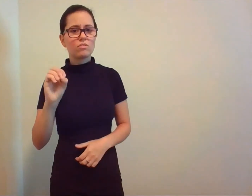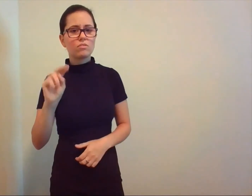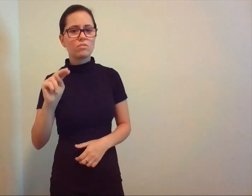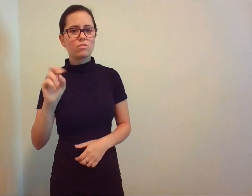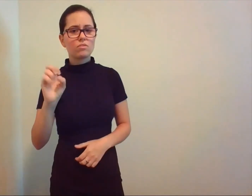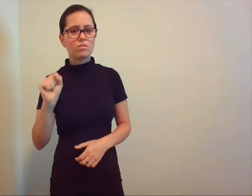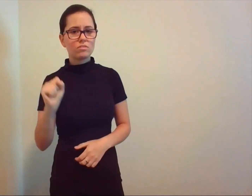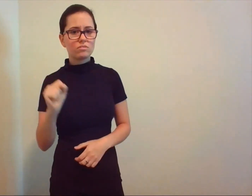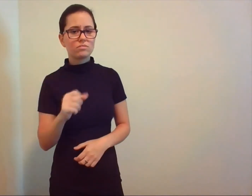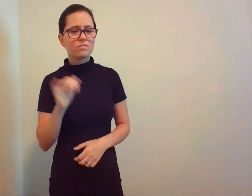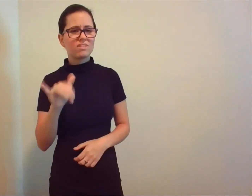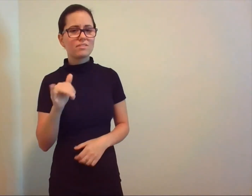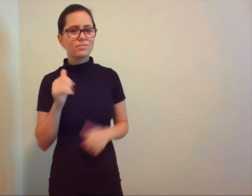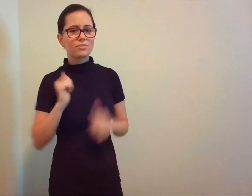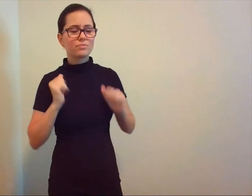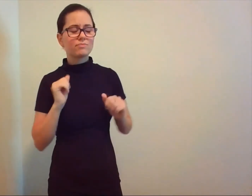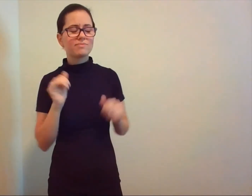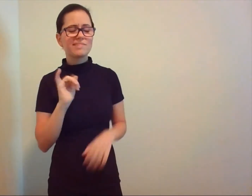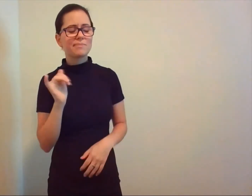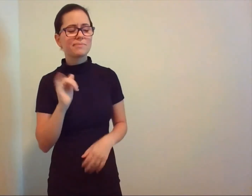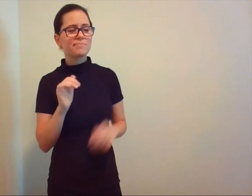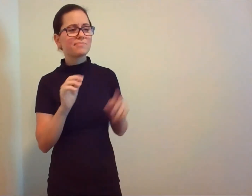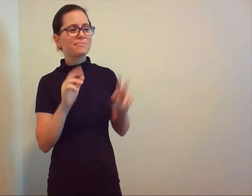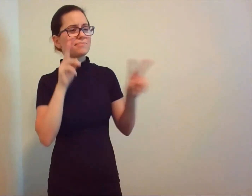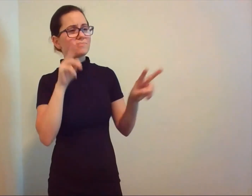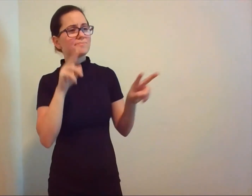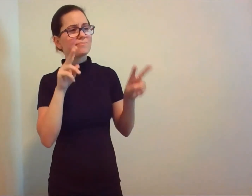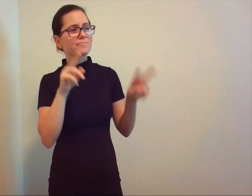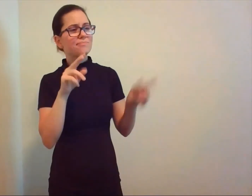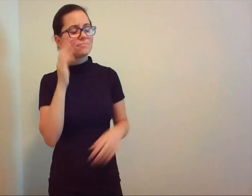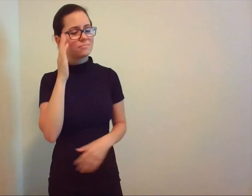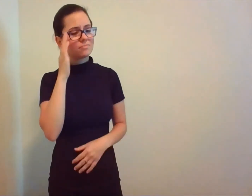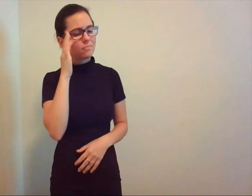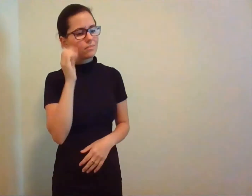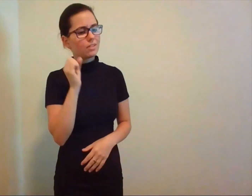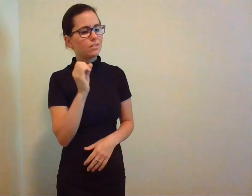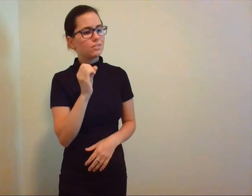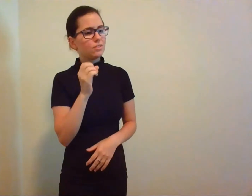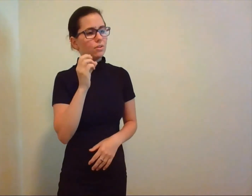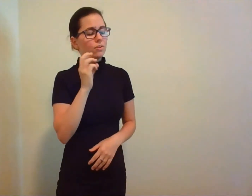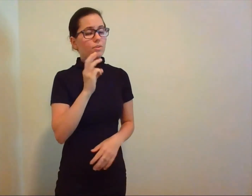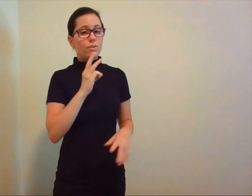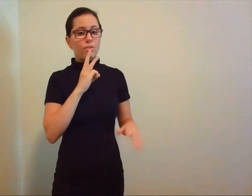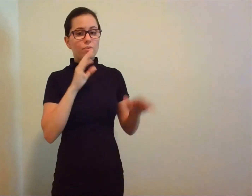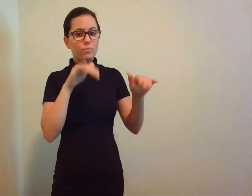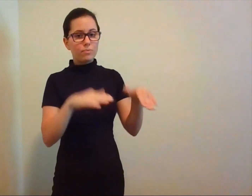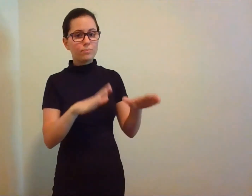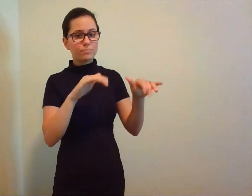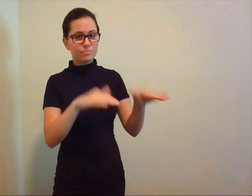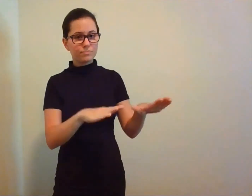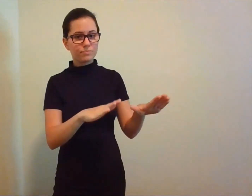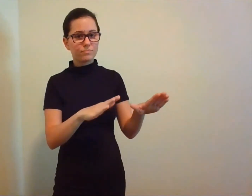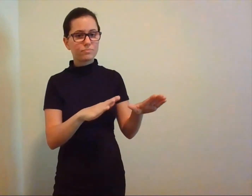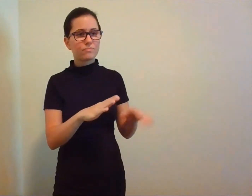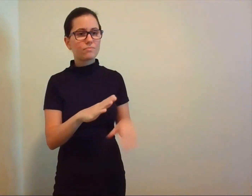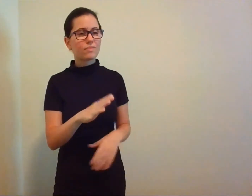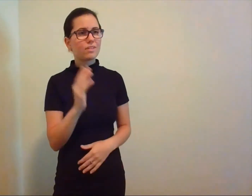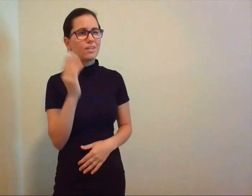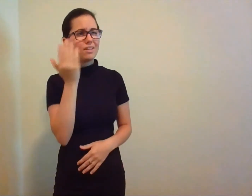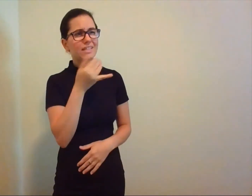there's a meditative aspect to the waves, and I began to reflect on it, and I was like, it kind of feels like when you're camping and you just find yourself